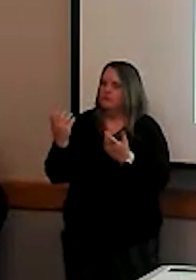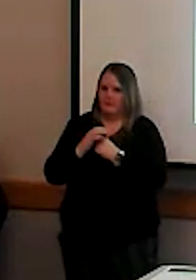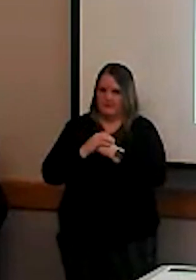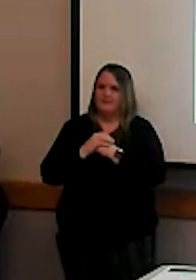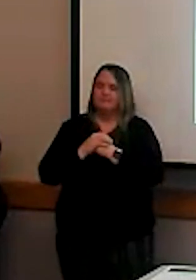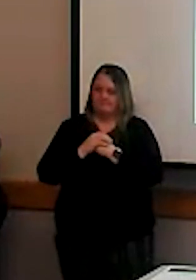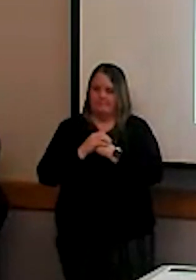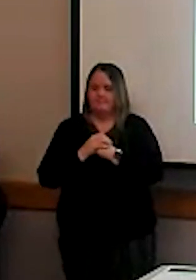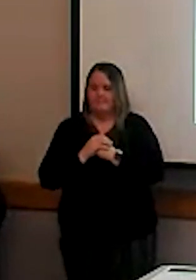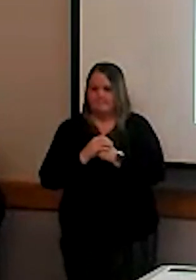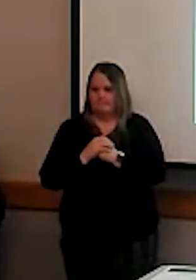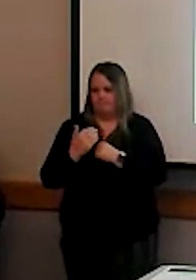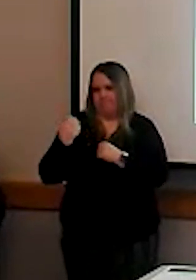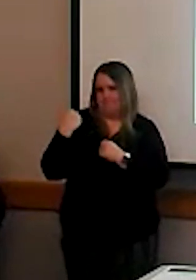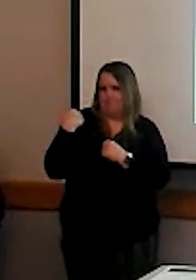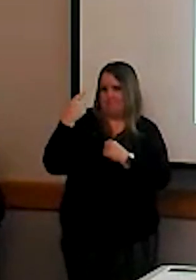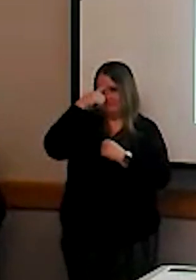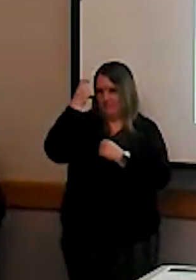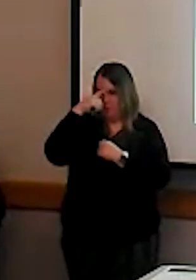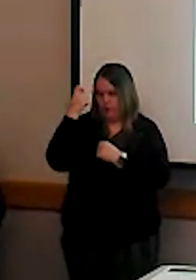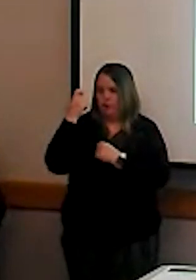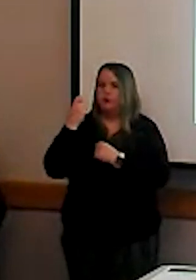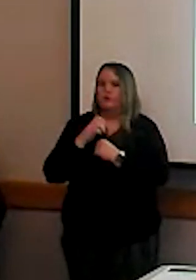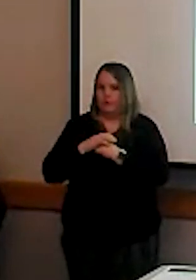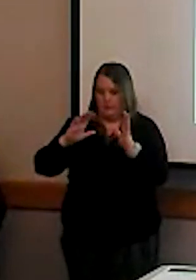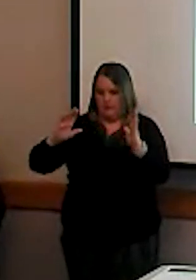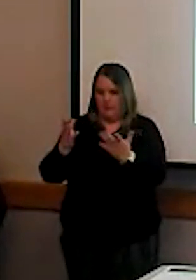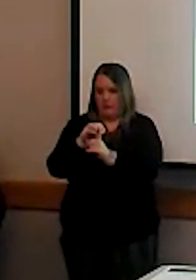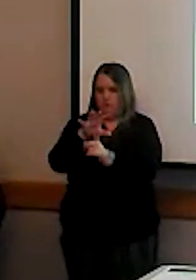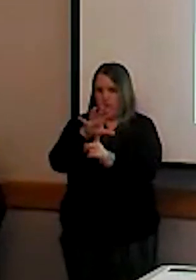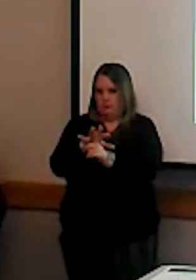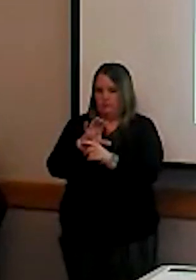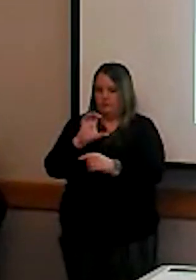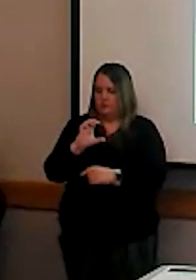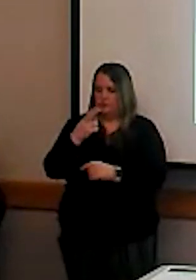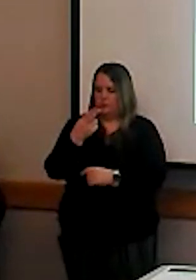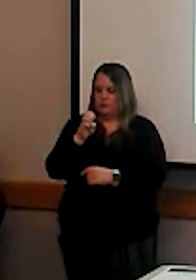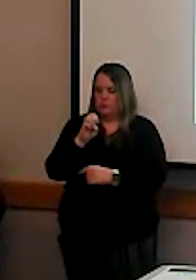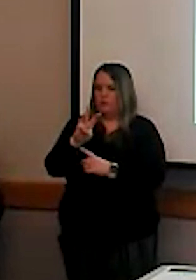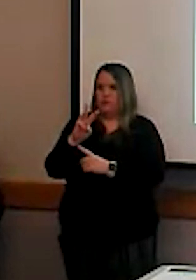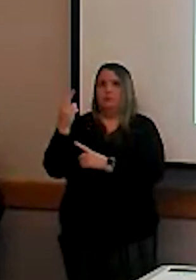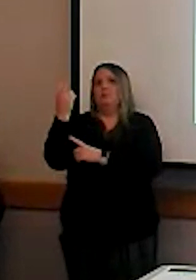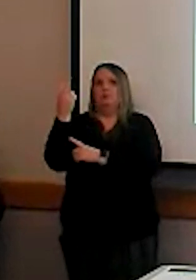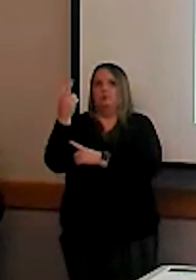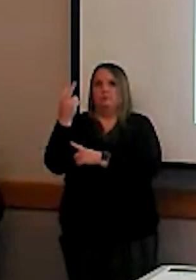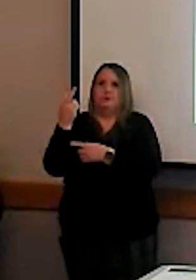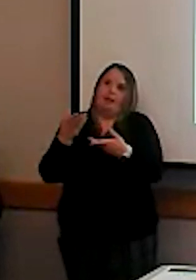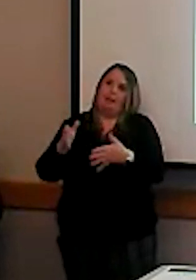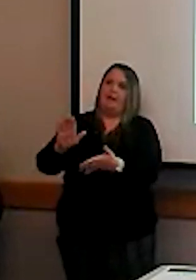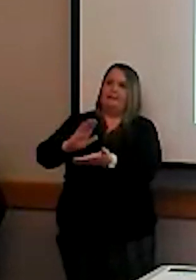So in the summer, this past summer, we introduced CHEW 2, Let's Get